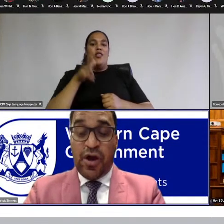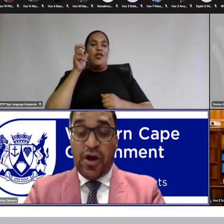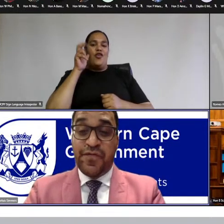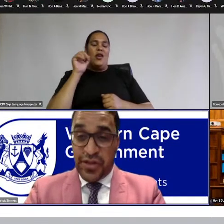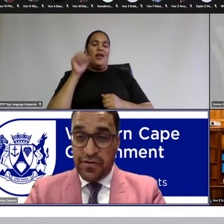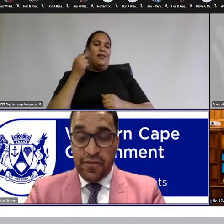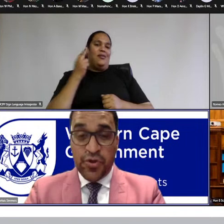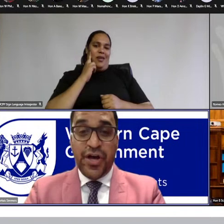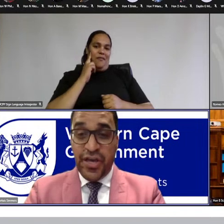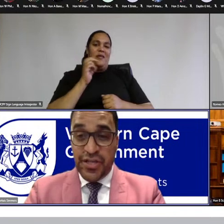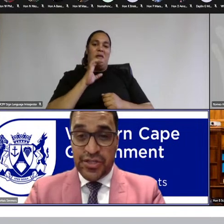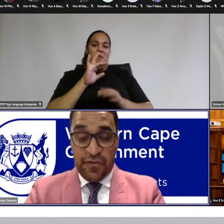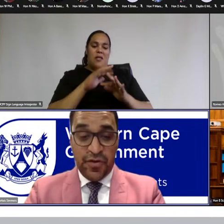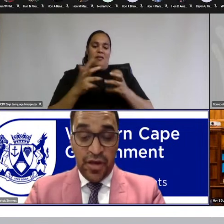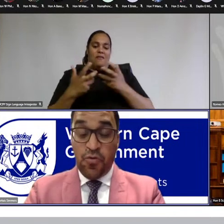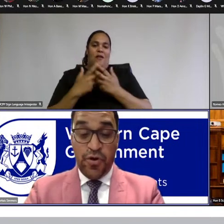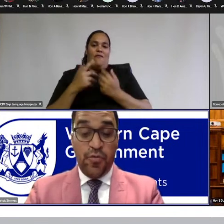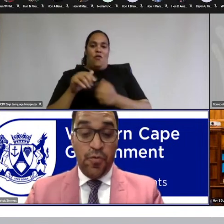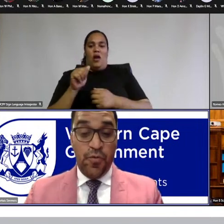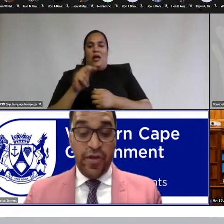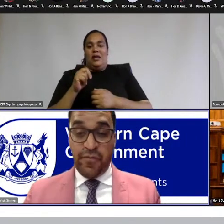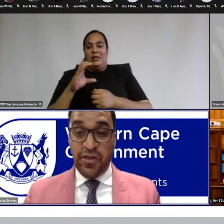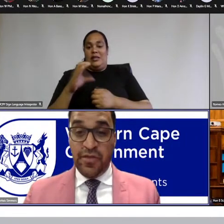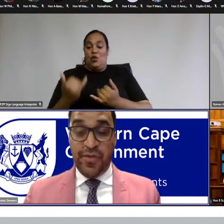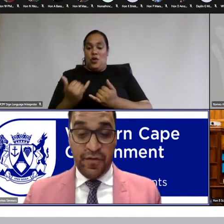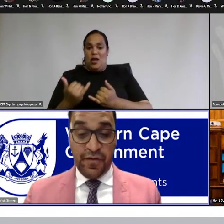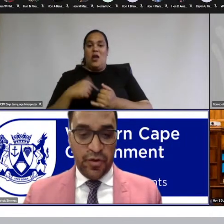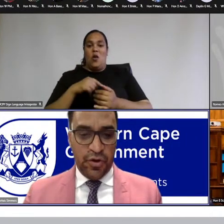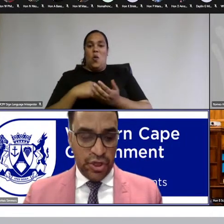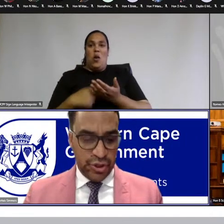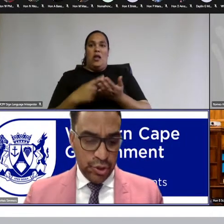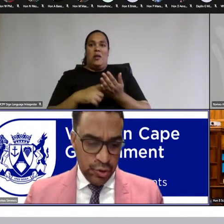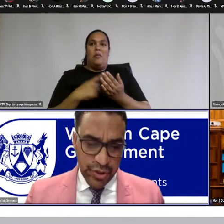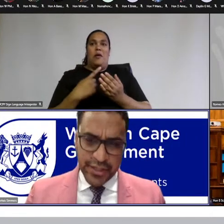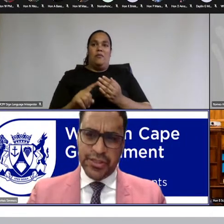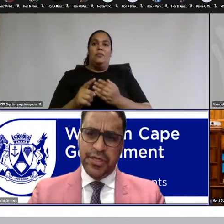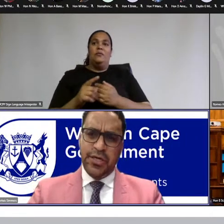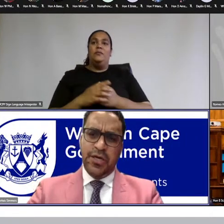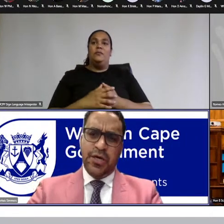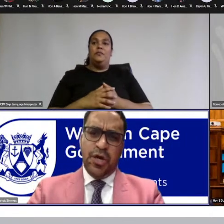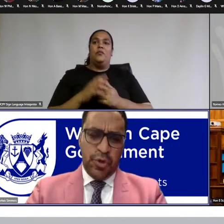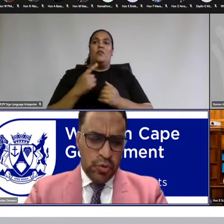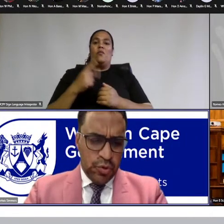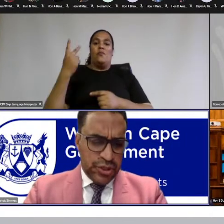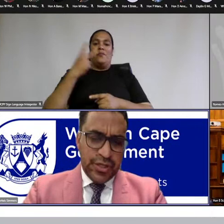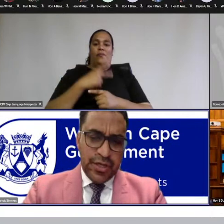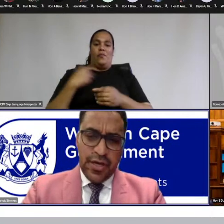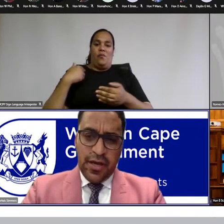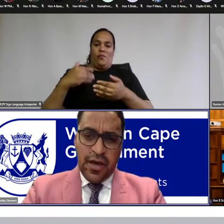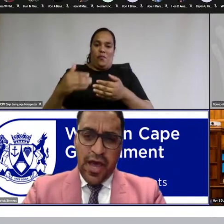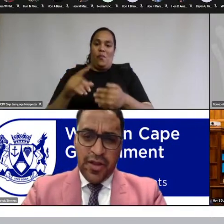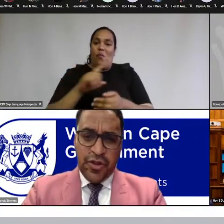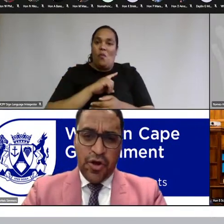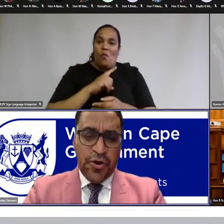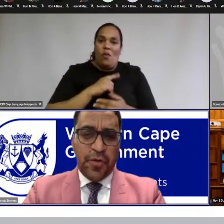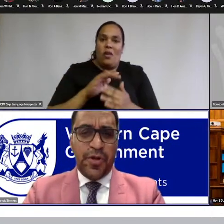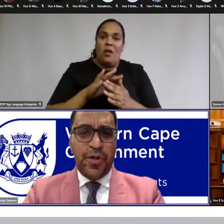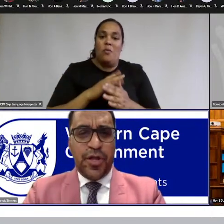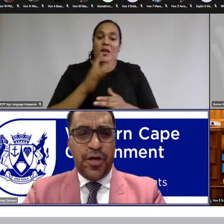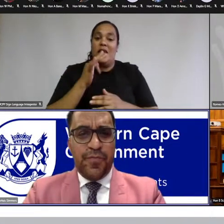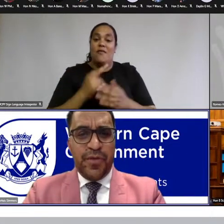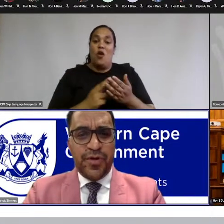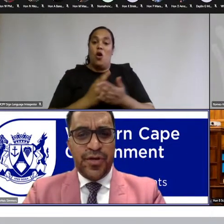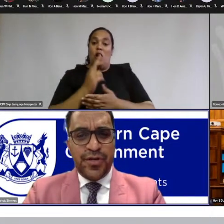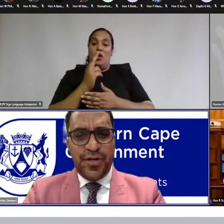that is quite fitting for the ANC of today, who we have been debating for the last 2 days. Because had the